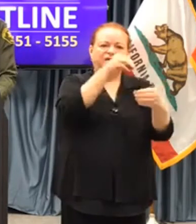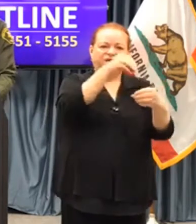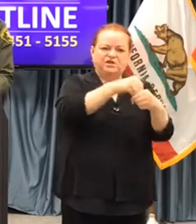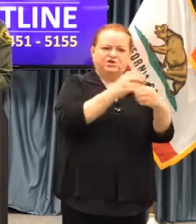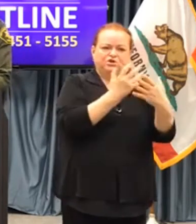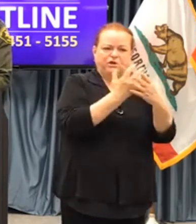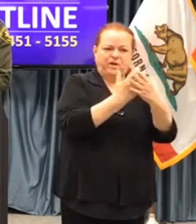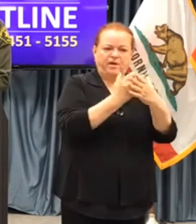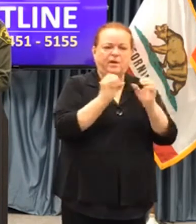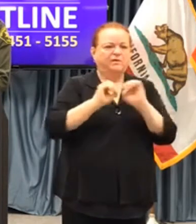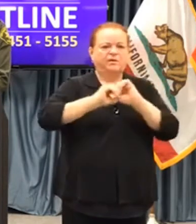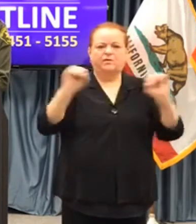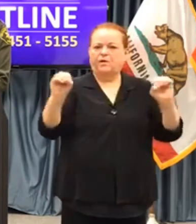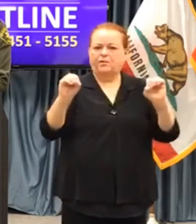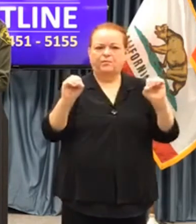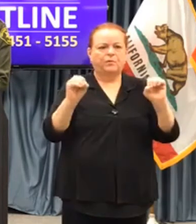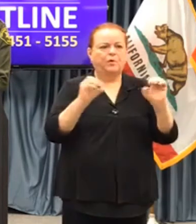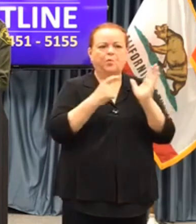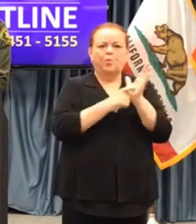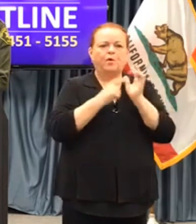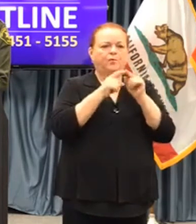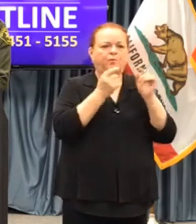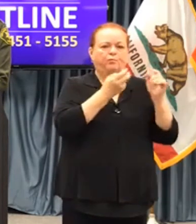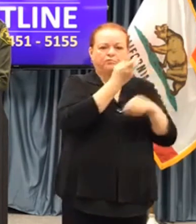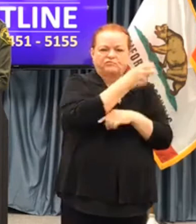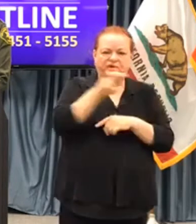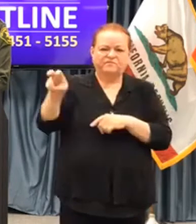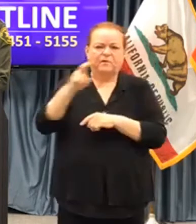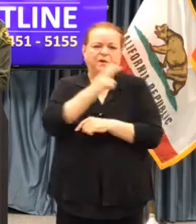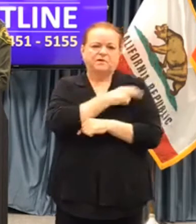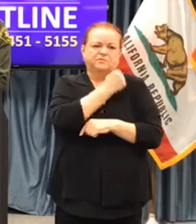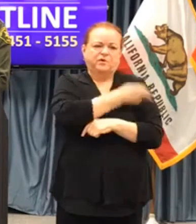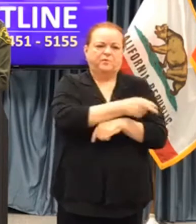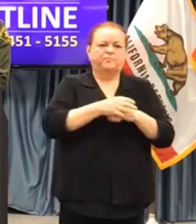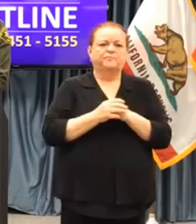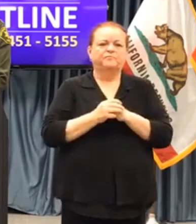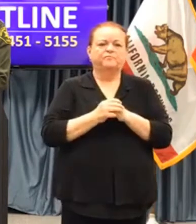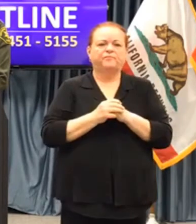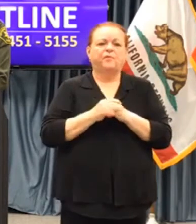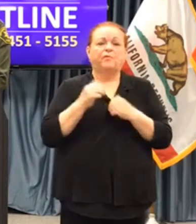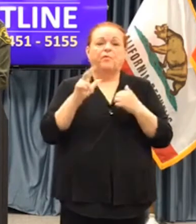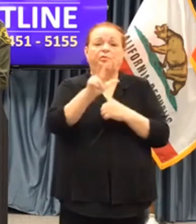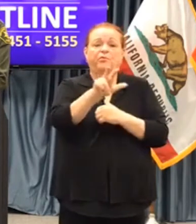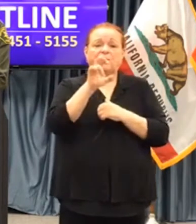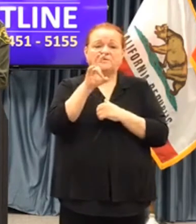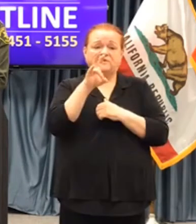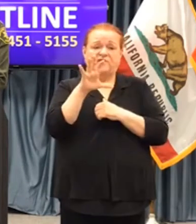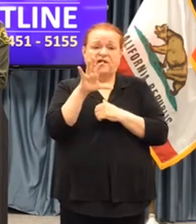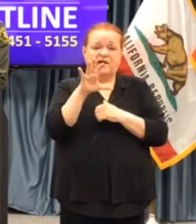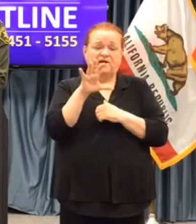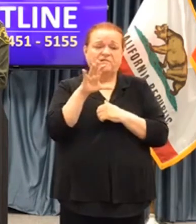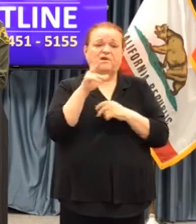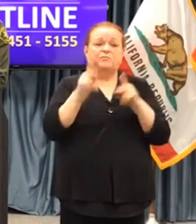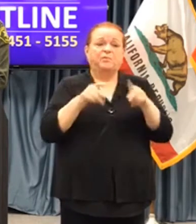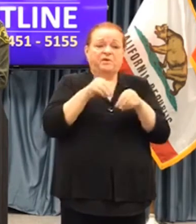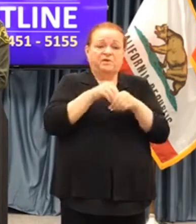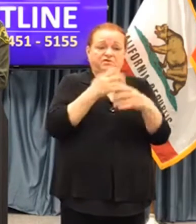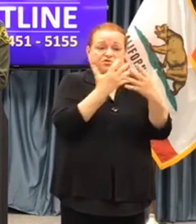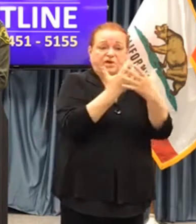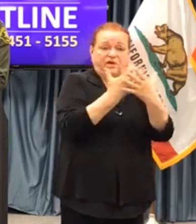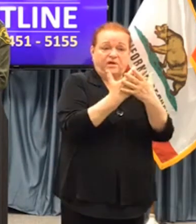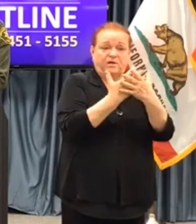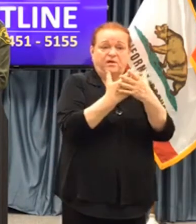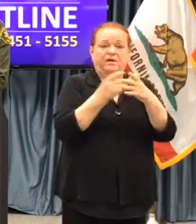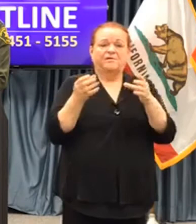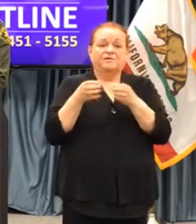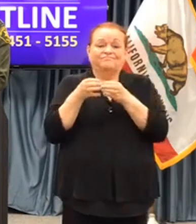have required hospitalization. We have 375 inmates in our care who are quarantined.